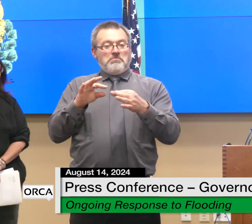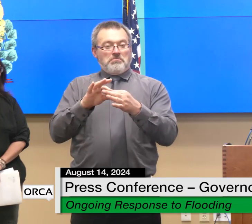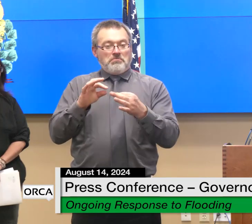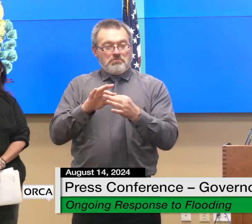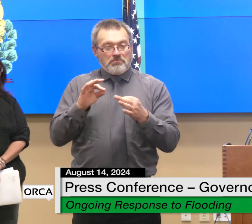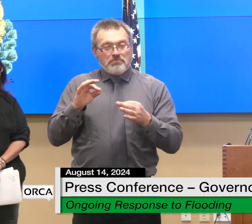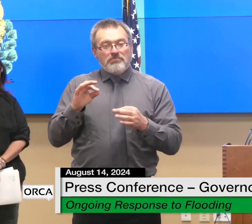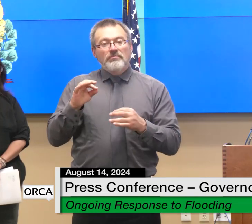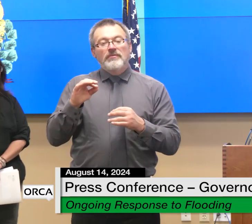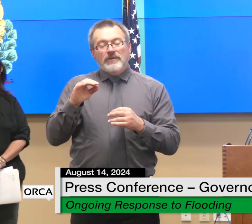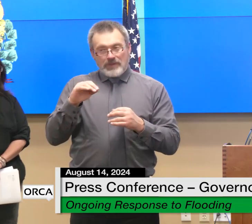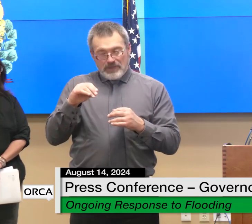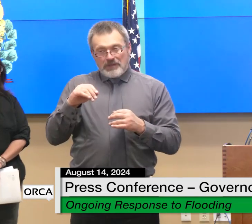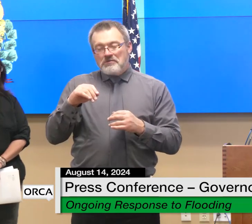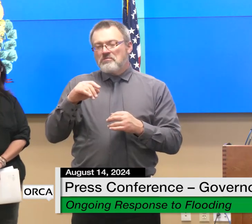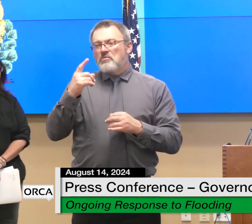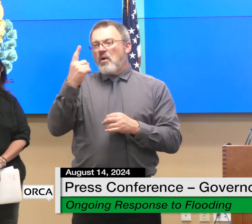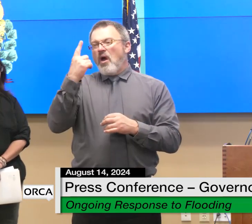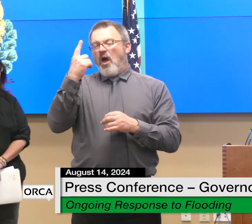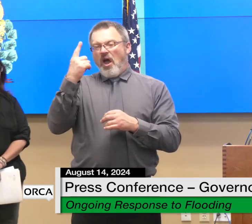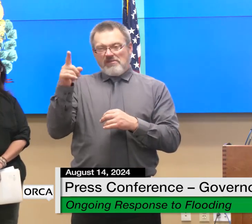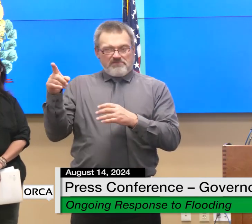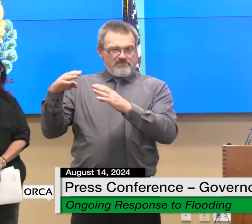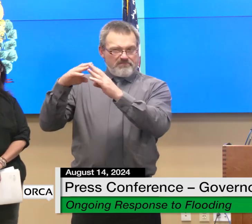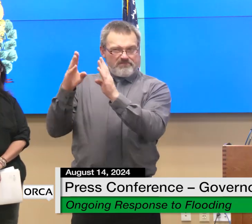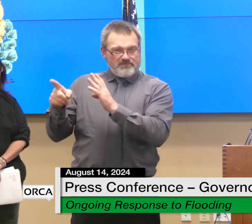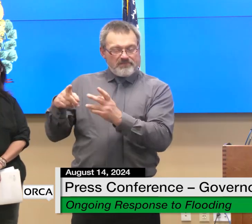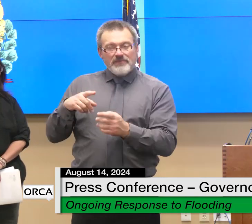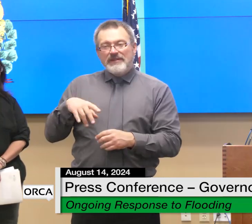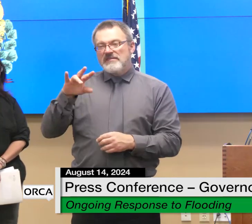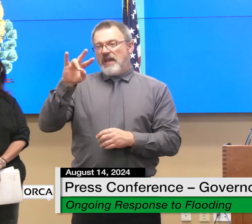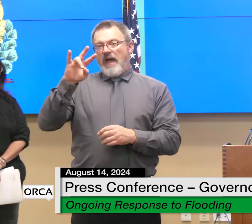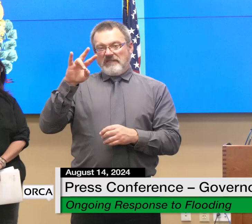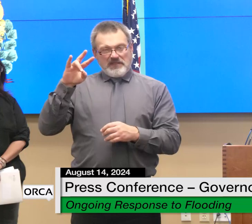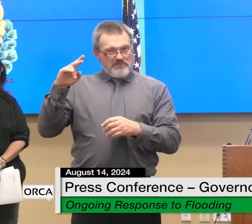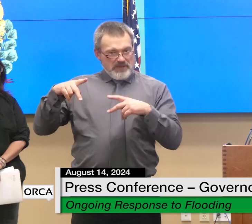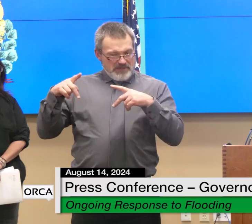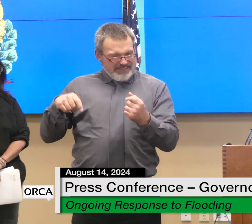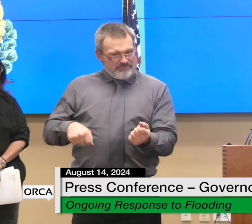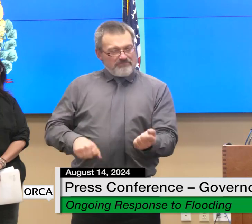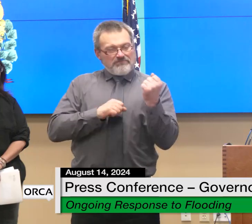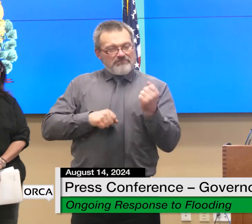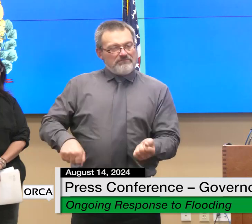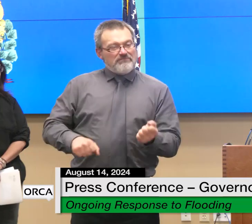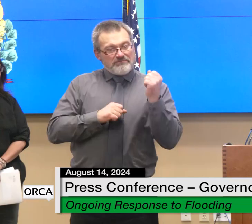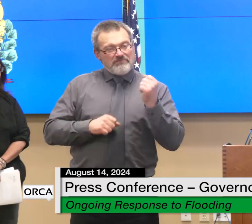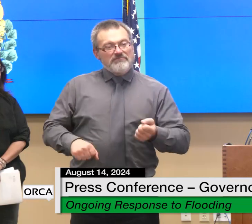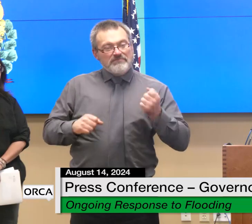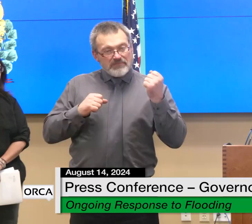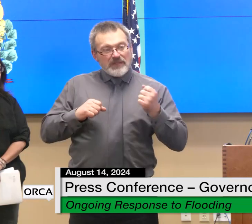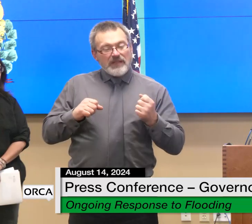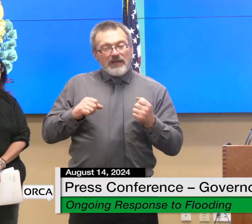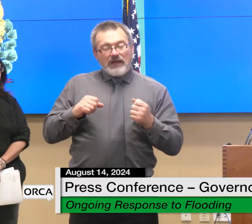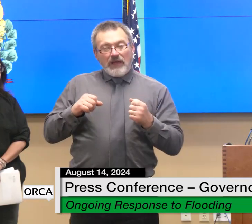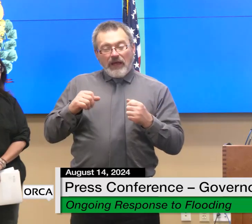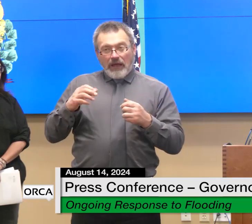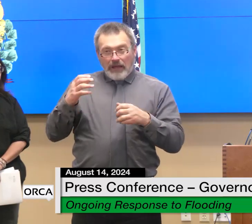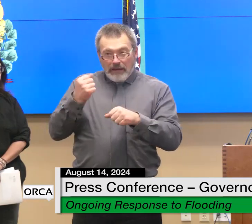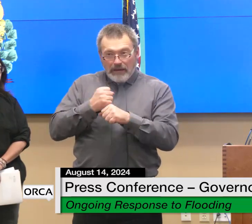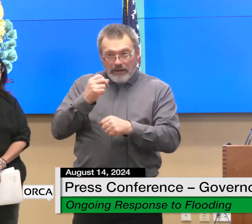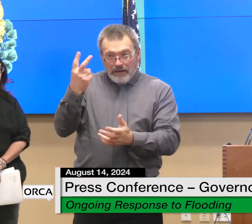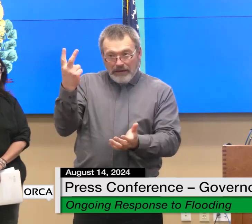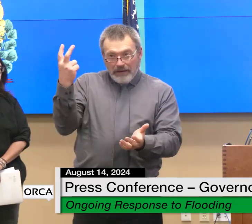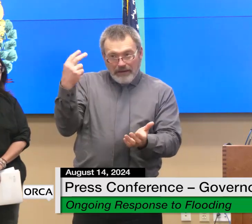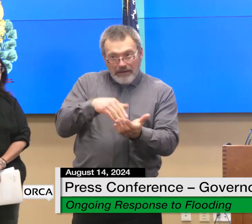of mud and muck, which weighed nearly 45 tons. This is just one of many stories of groups